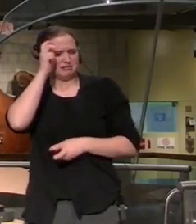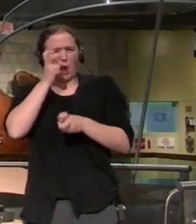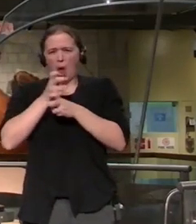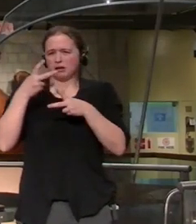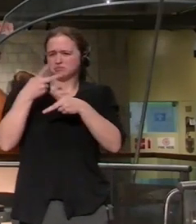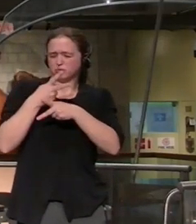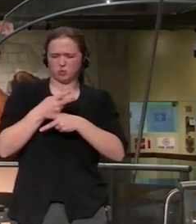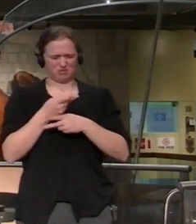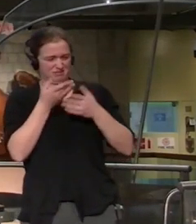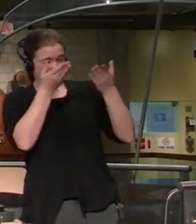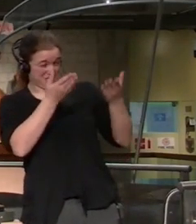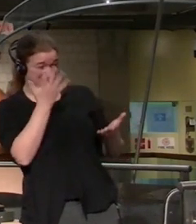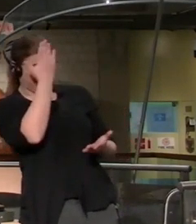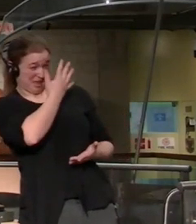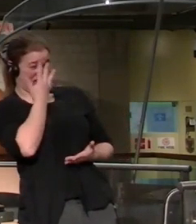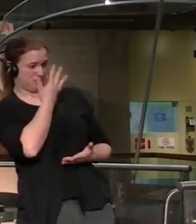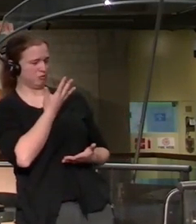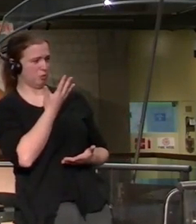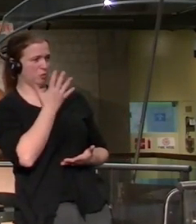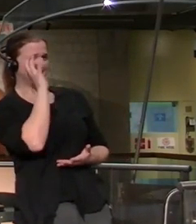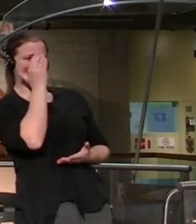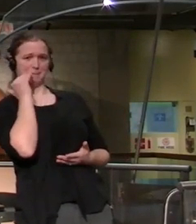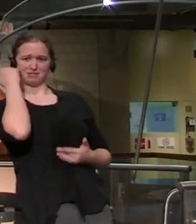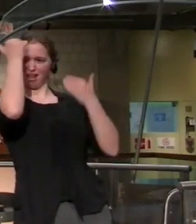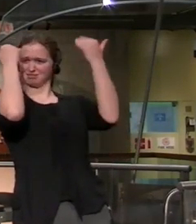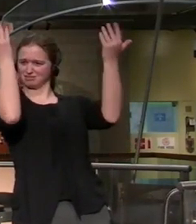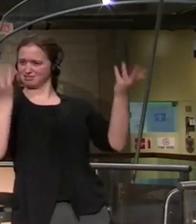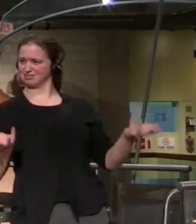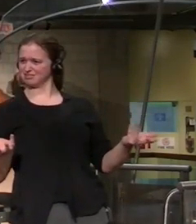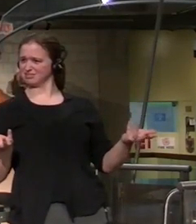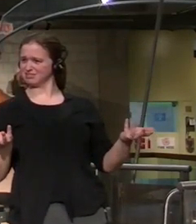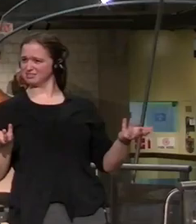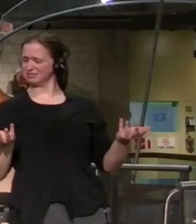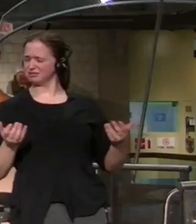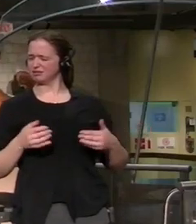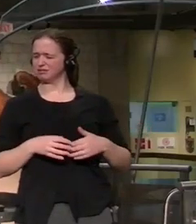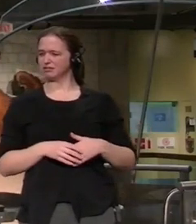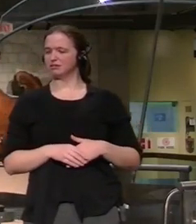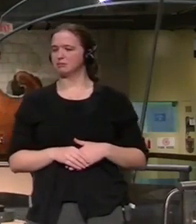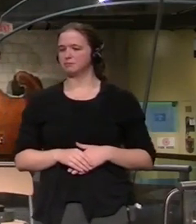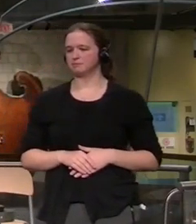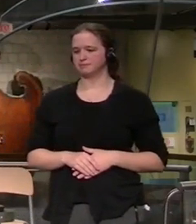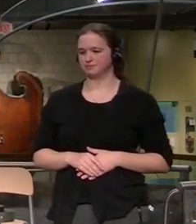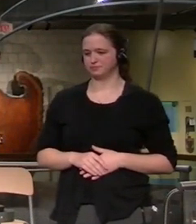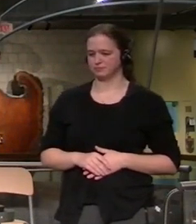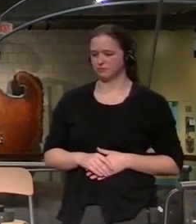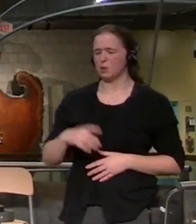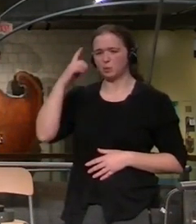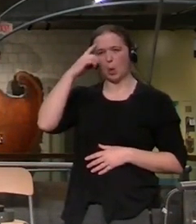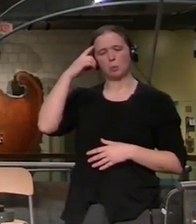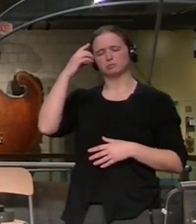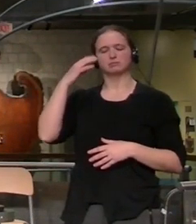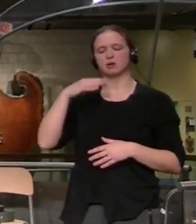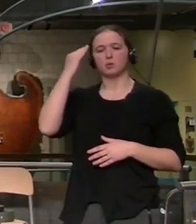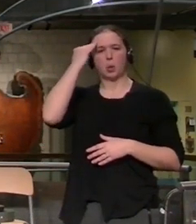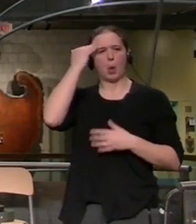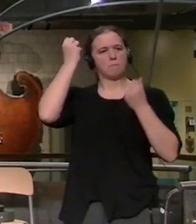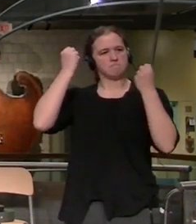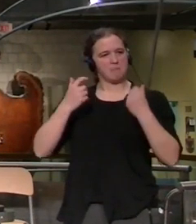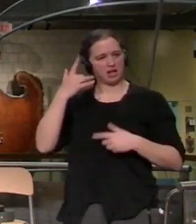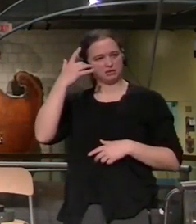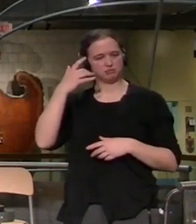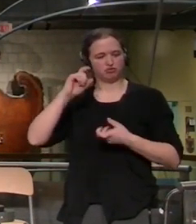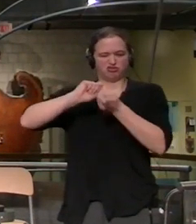we're talking about is the changes in the brain. And we know that these changes in the brain, again, we are not the only people that study this. There are many